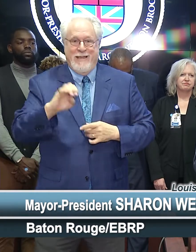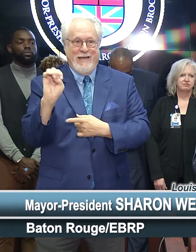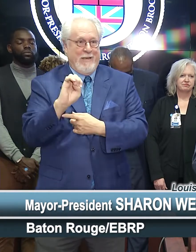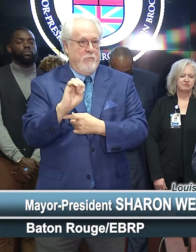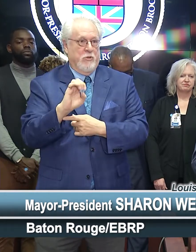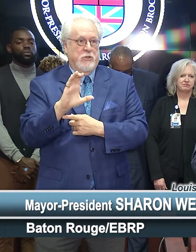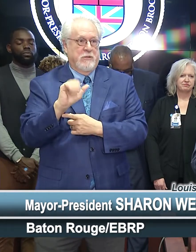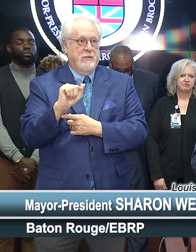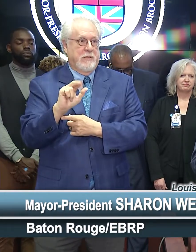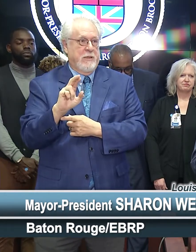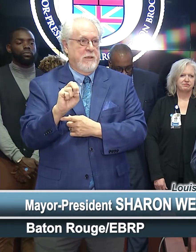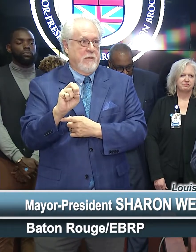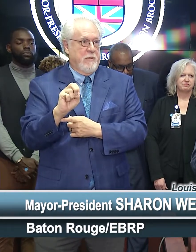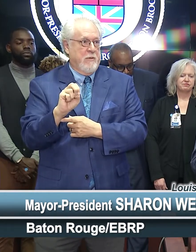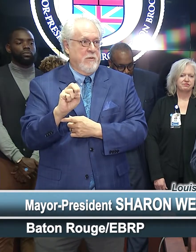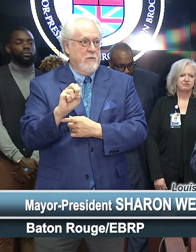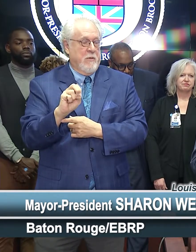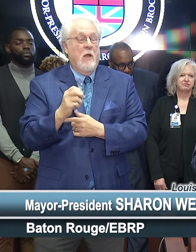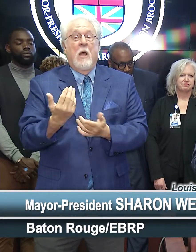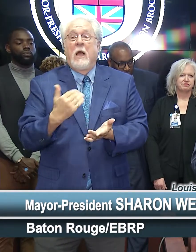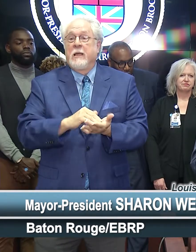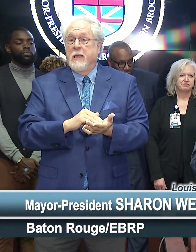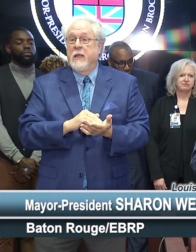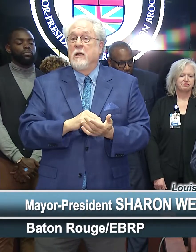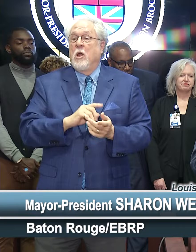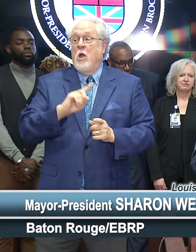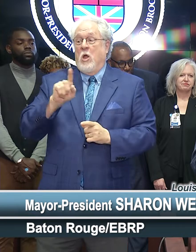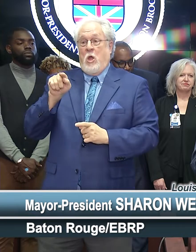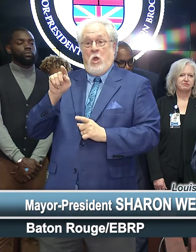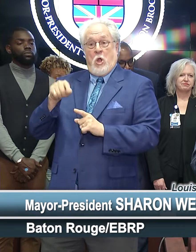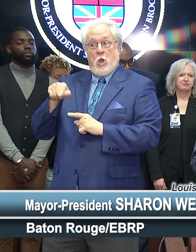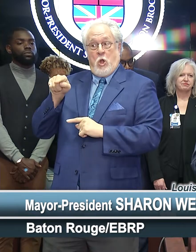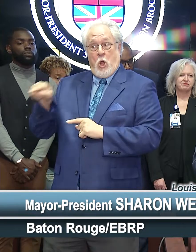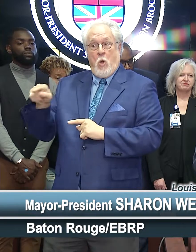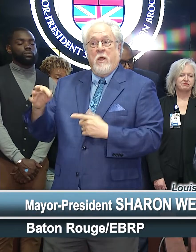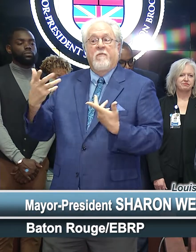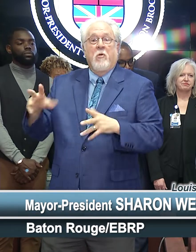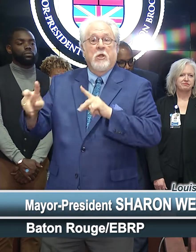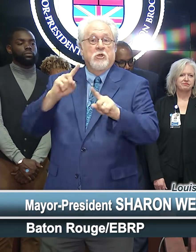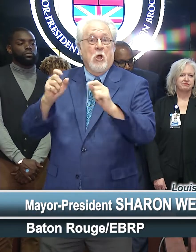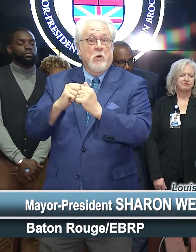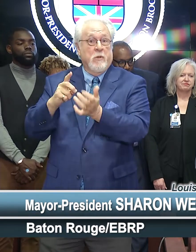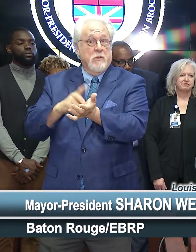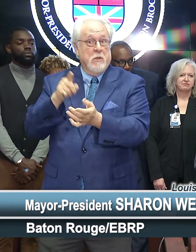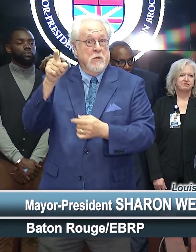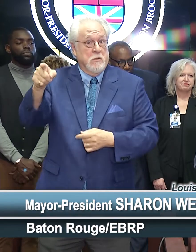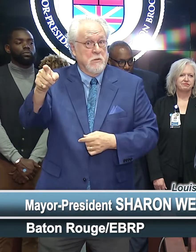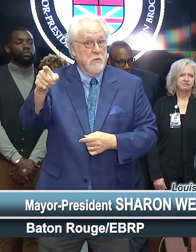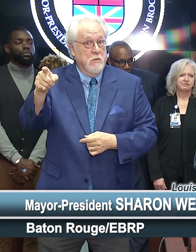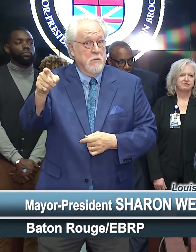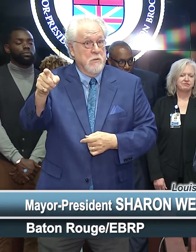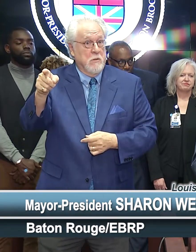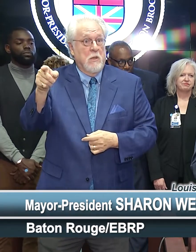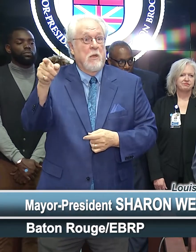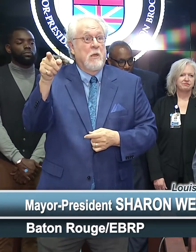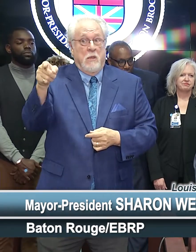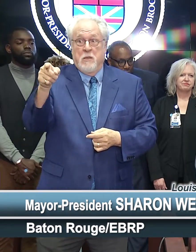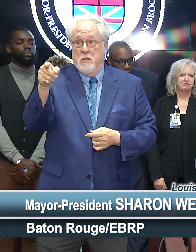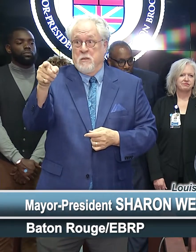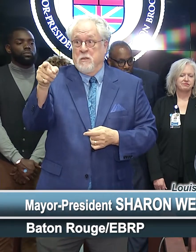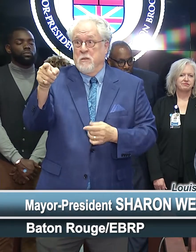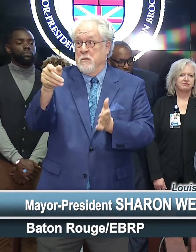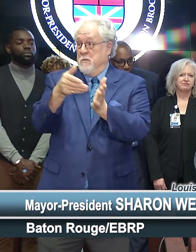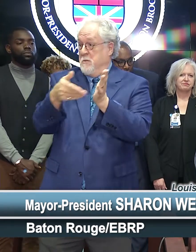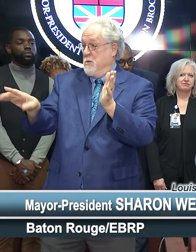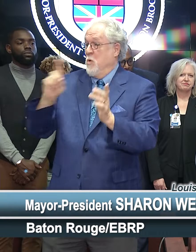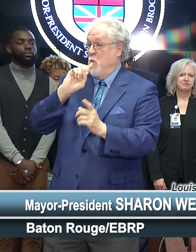emergency care. Again, you can only go there if you've already talked with your medical provider and he or she